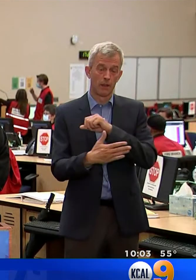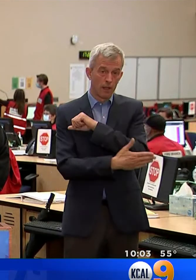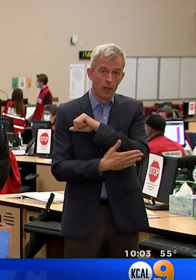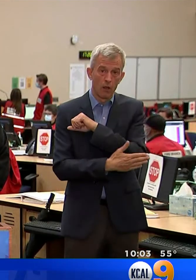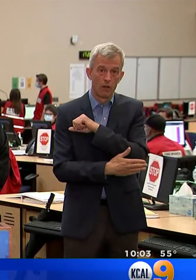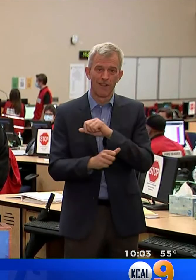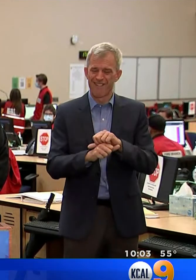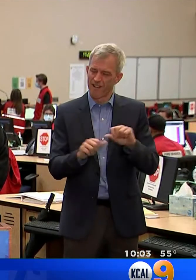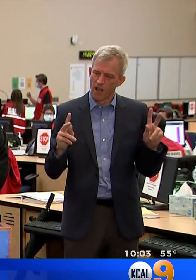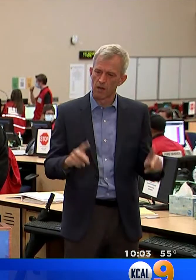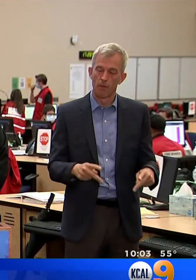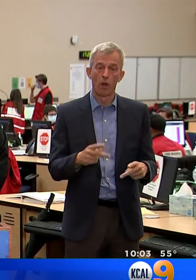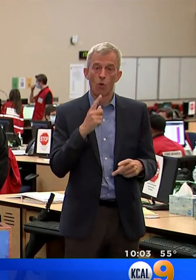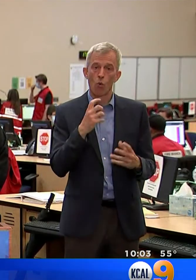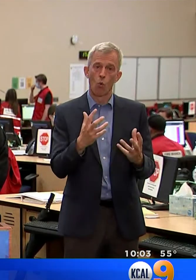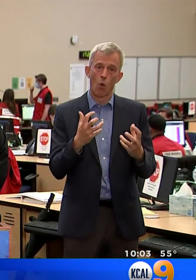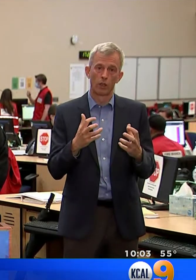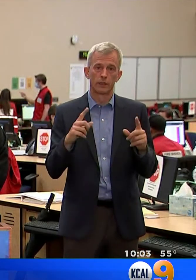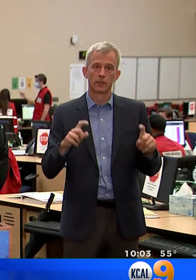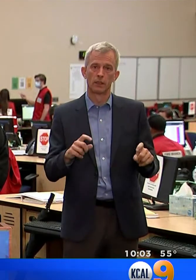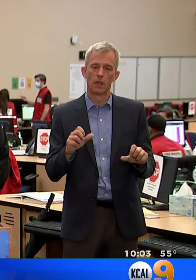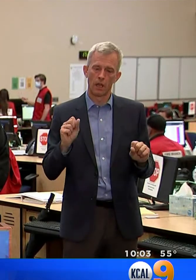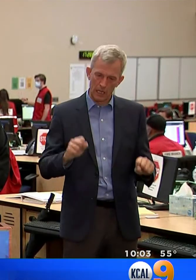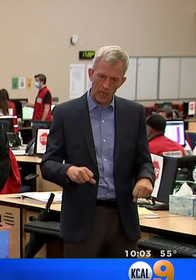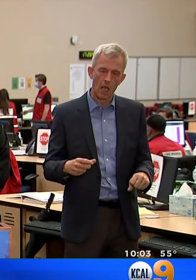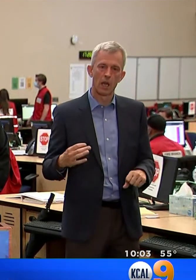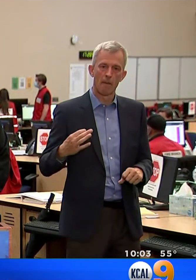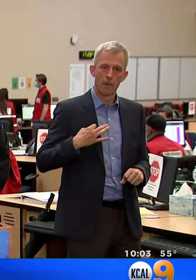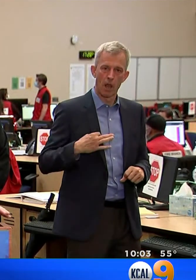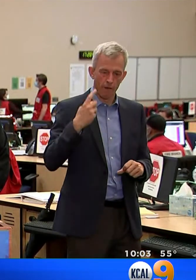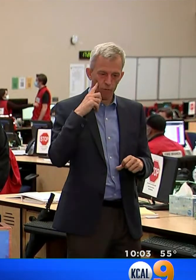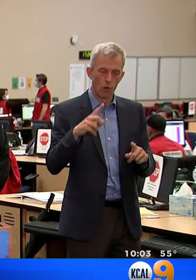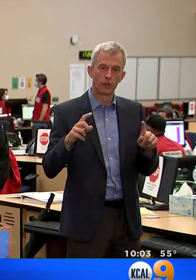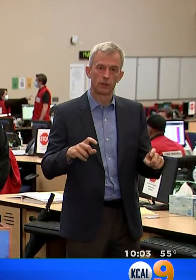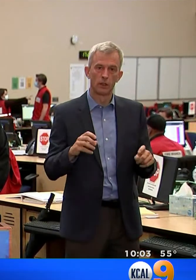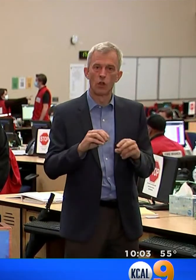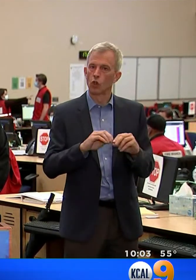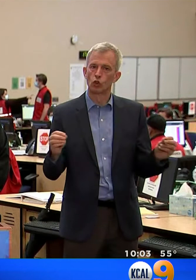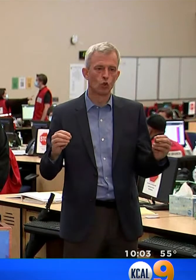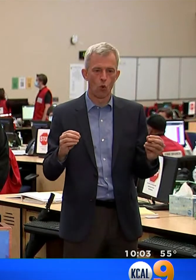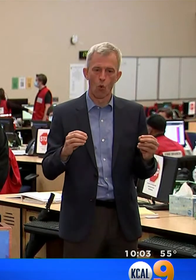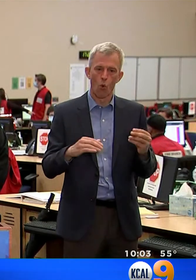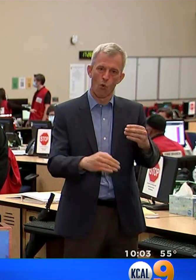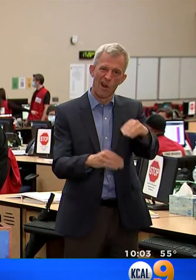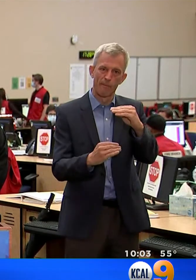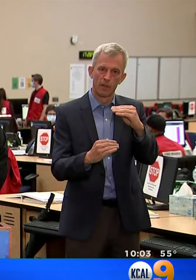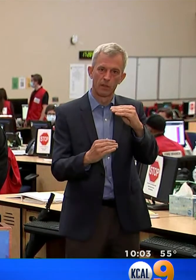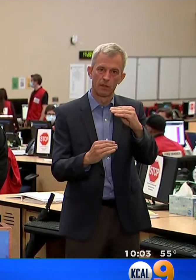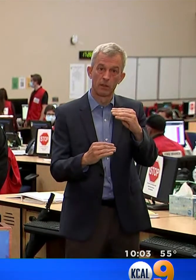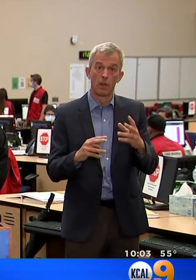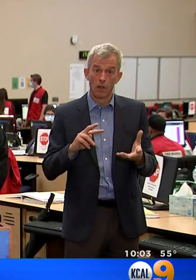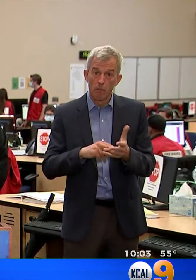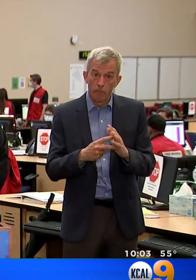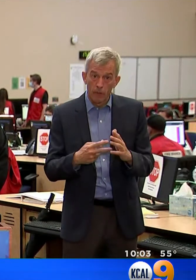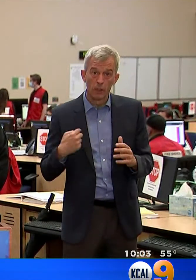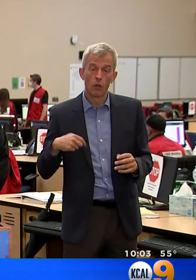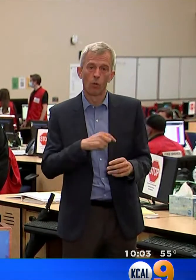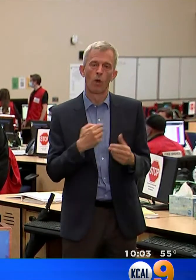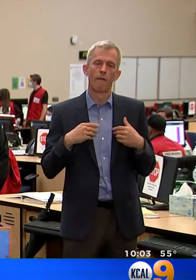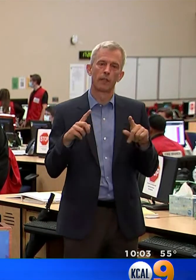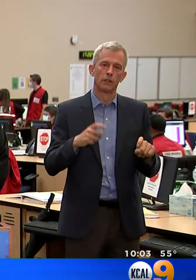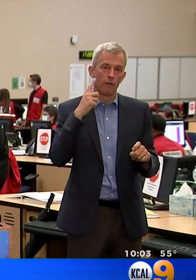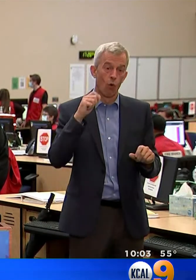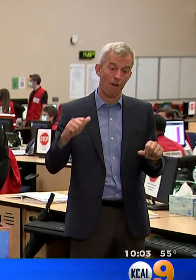Anybody who wants to get a test can apply for that test. So there are no longer any limits. Now, that doesn't mean we'll have a test for everybody